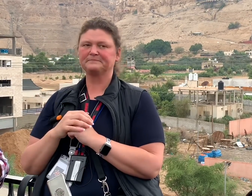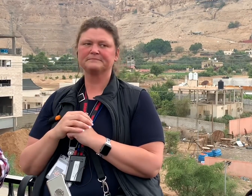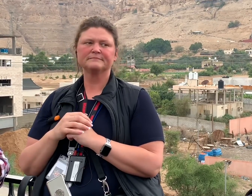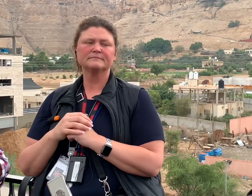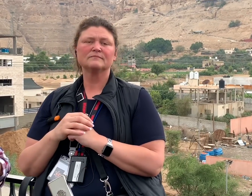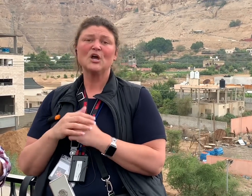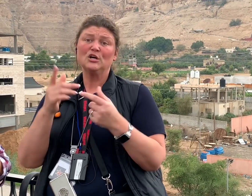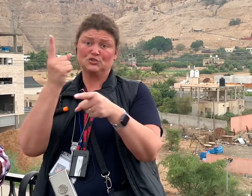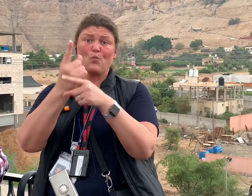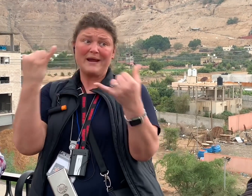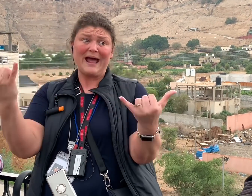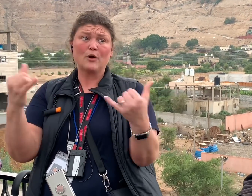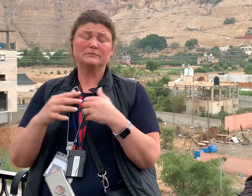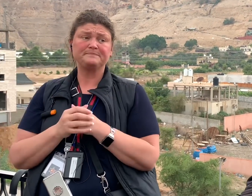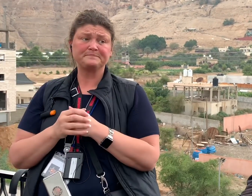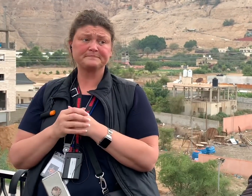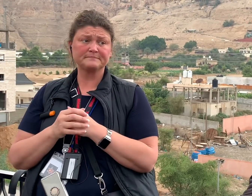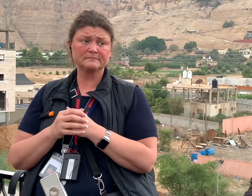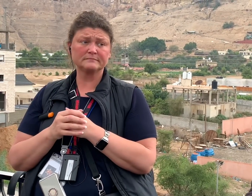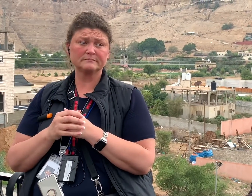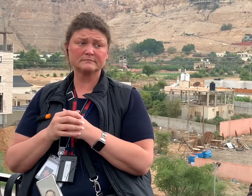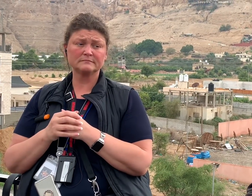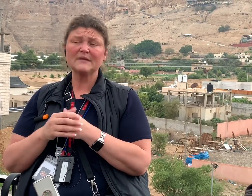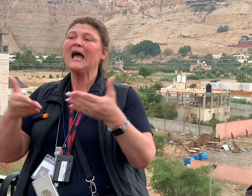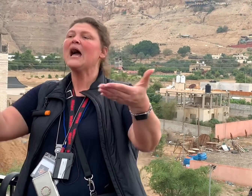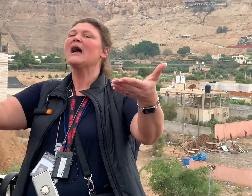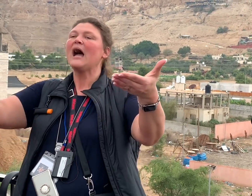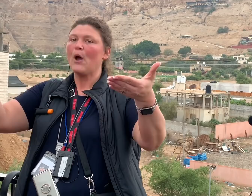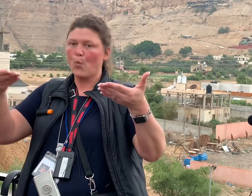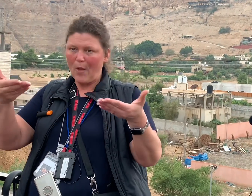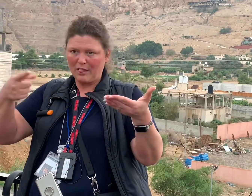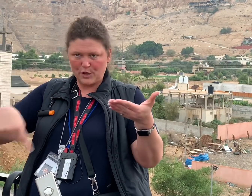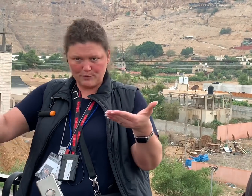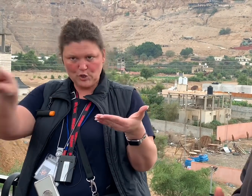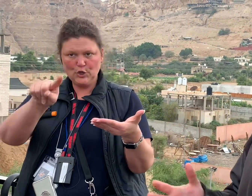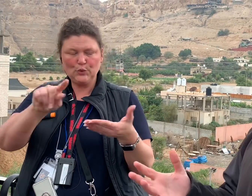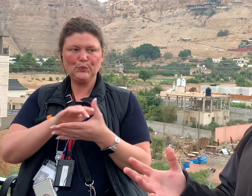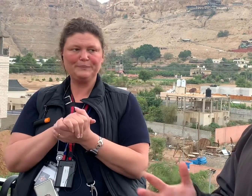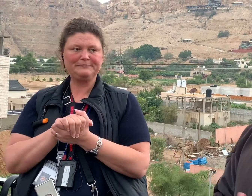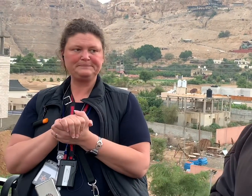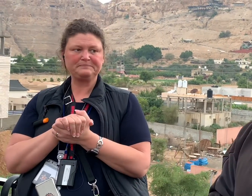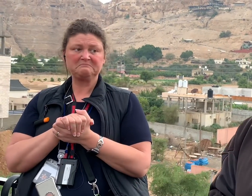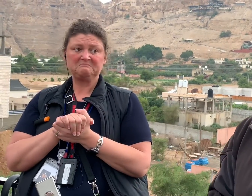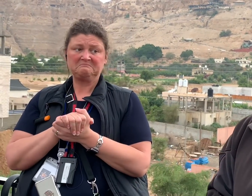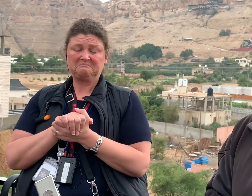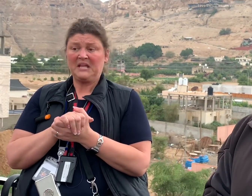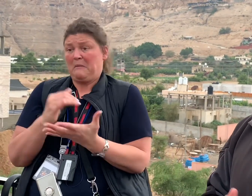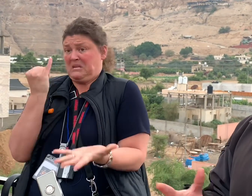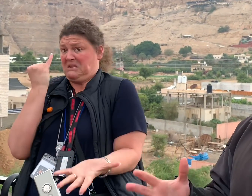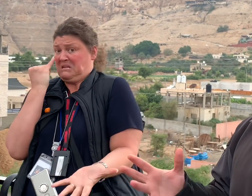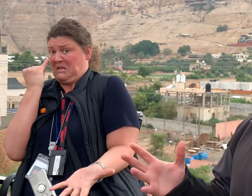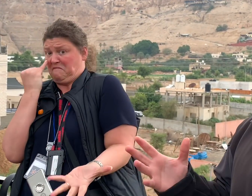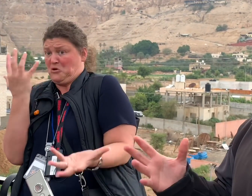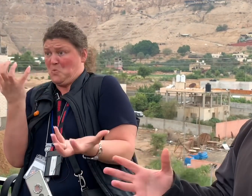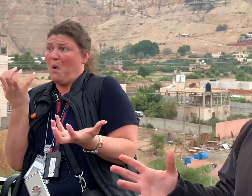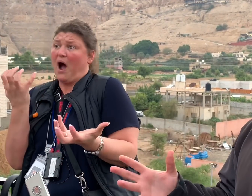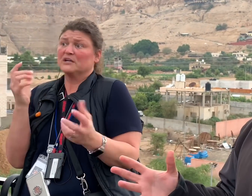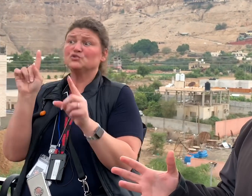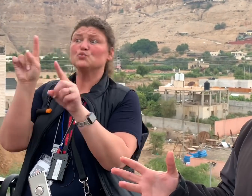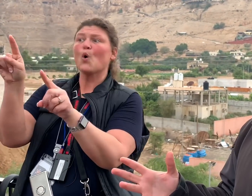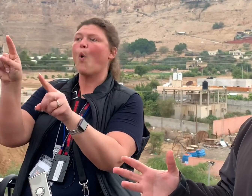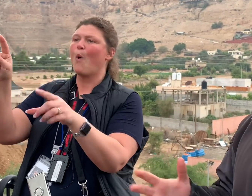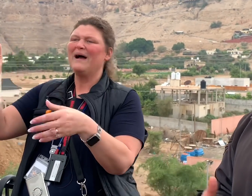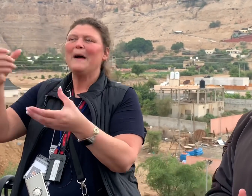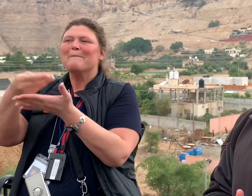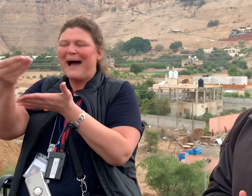guys, right now, I invite you to, if for those of you who would like to get